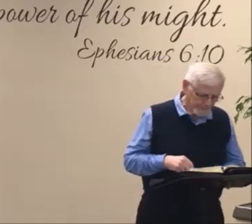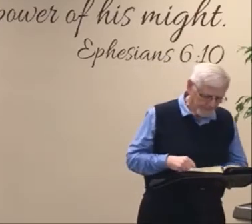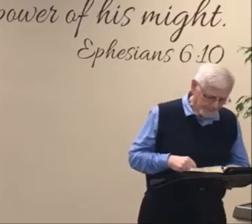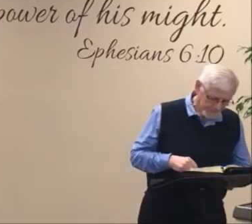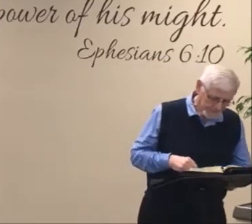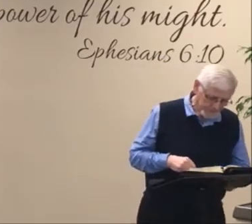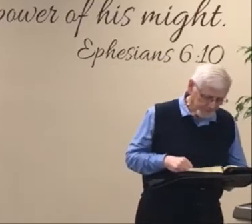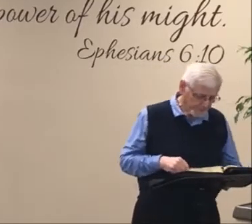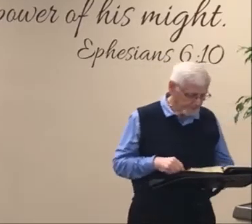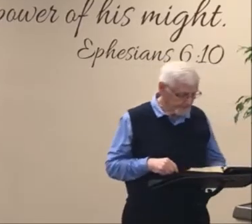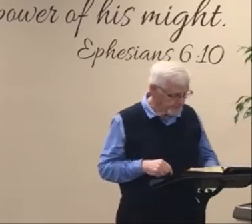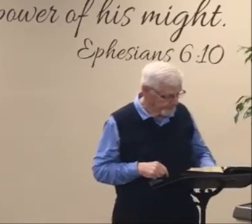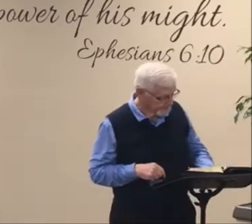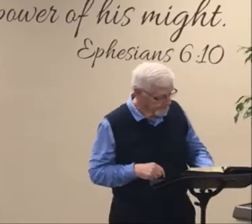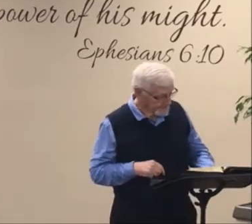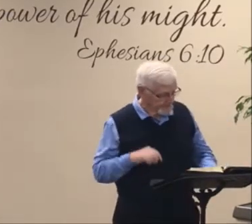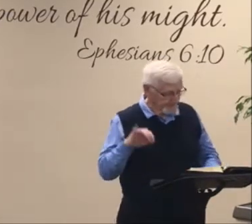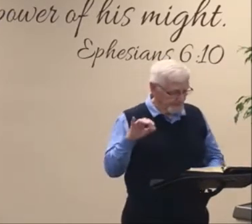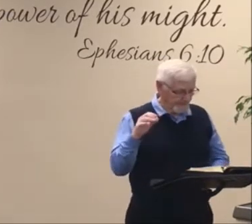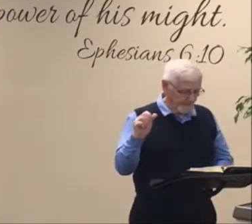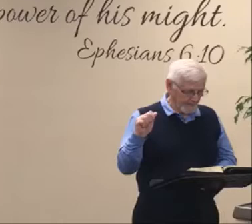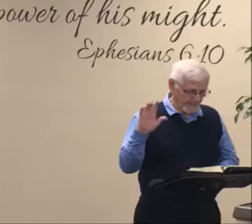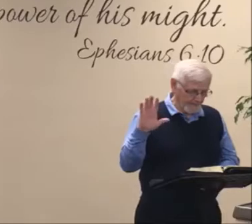Genesis chapter 32.